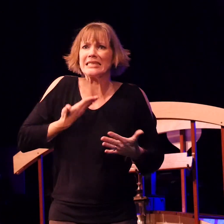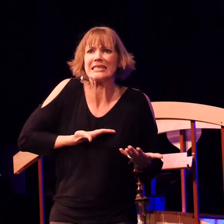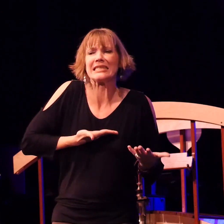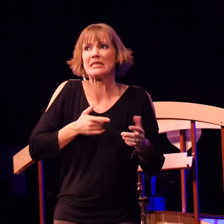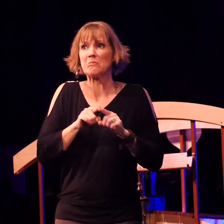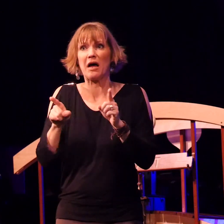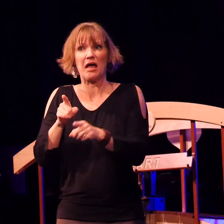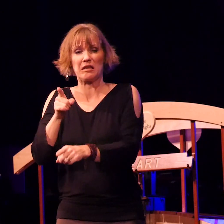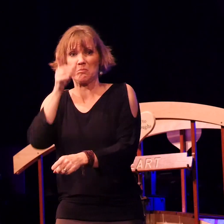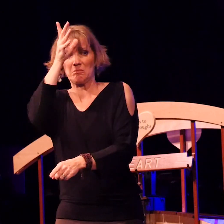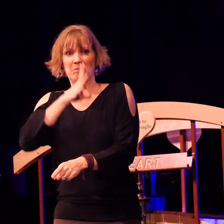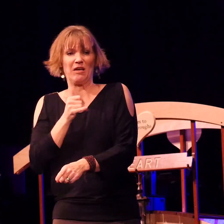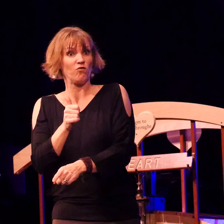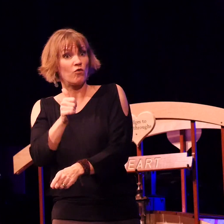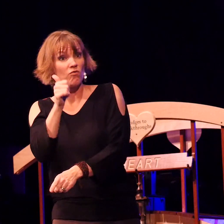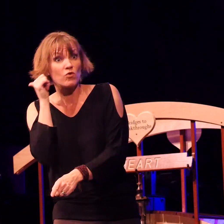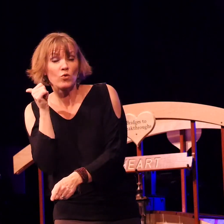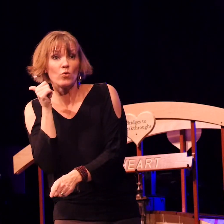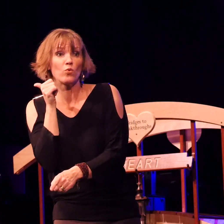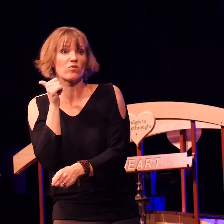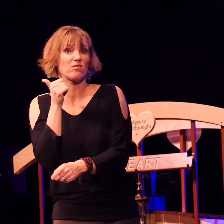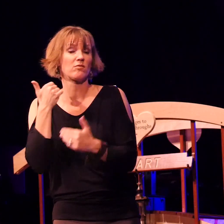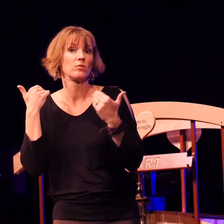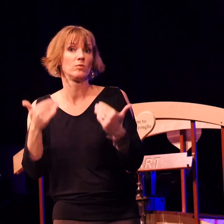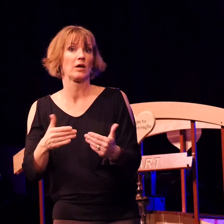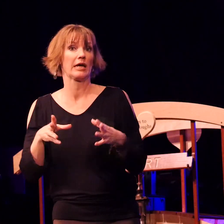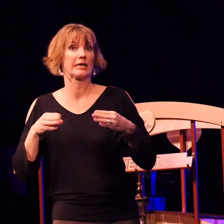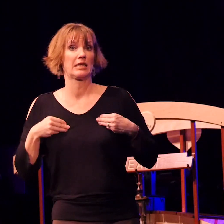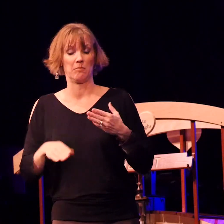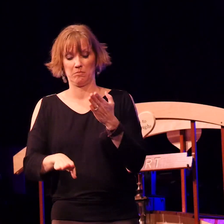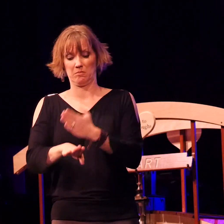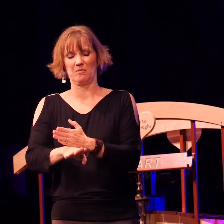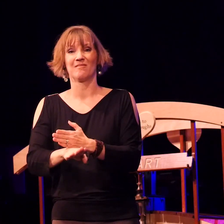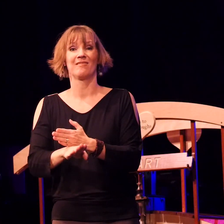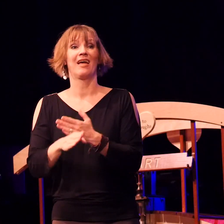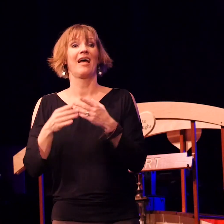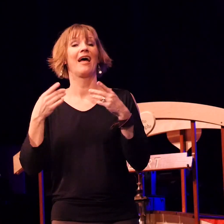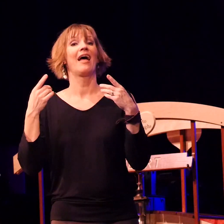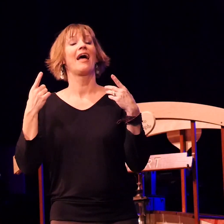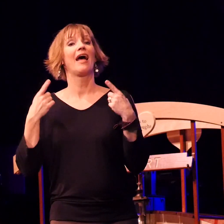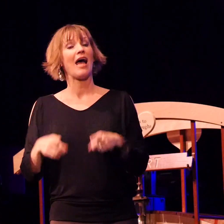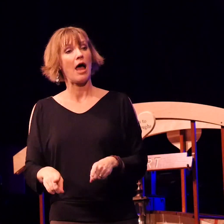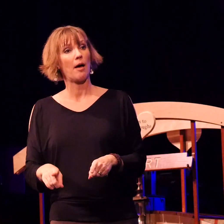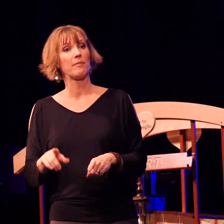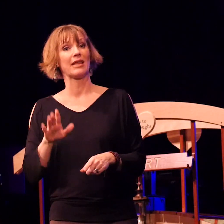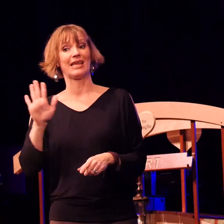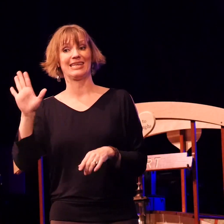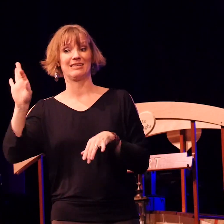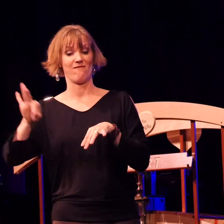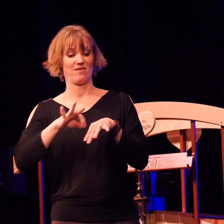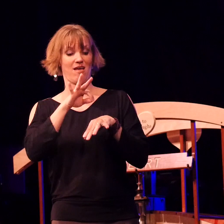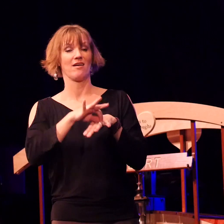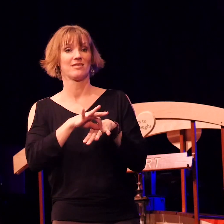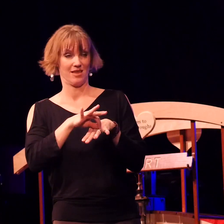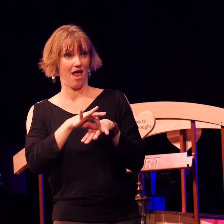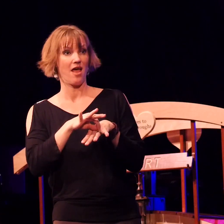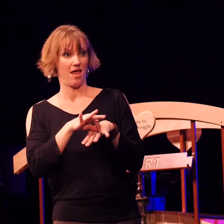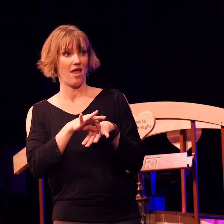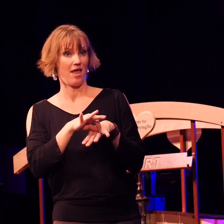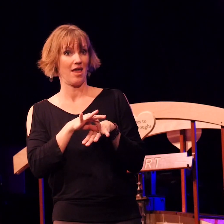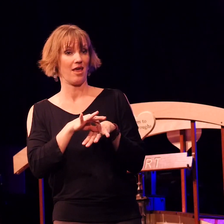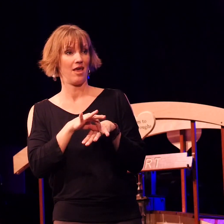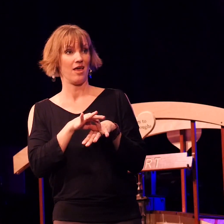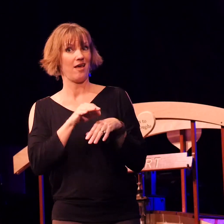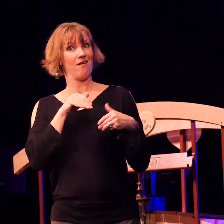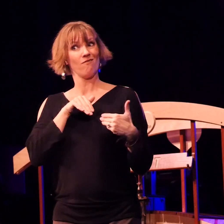but yet he flatly refused to have the procedure. Well, the turning point came when his fiancée, who